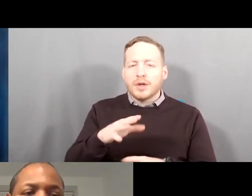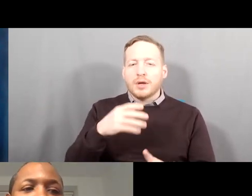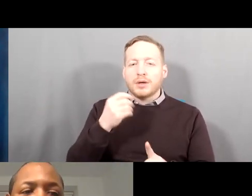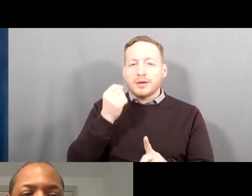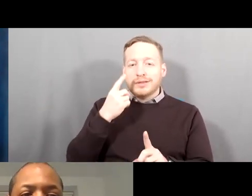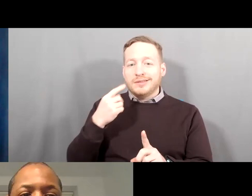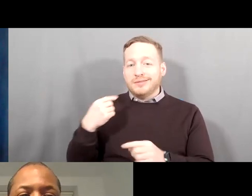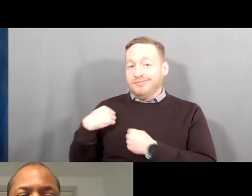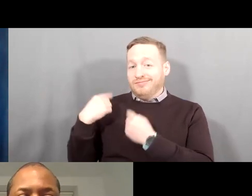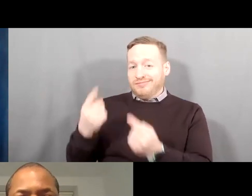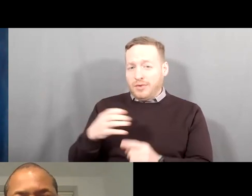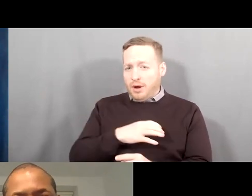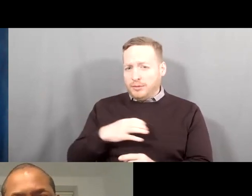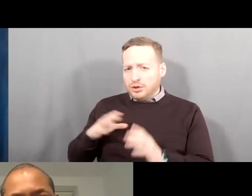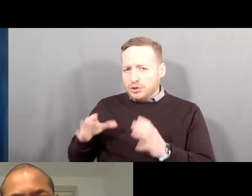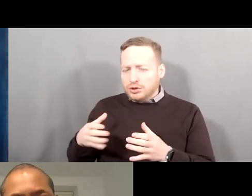presenting a bill in 2022.